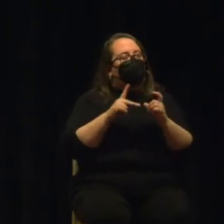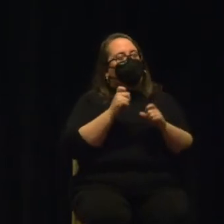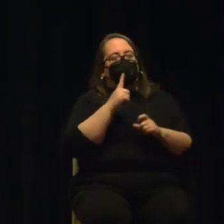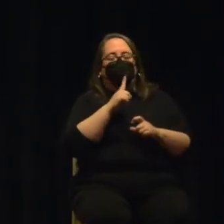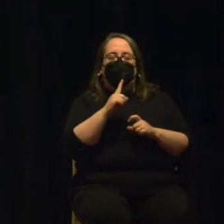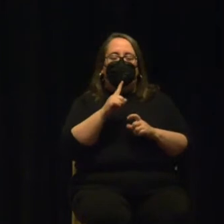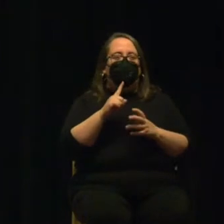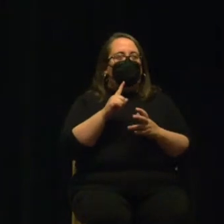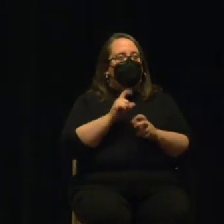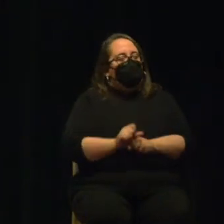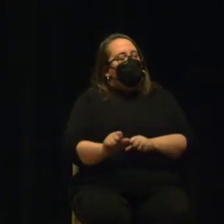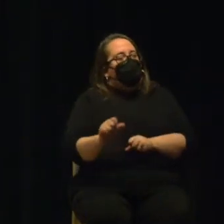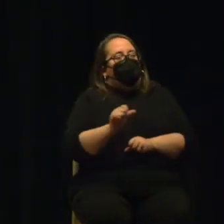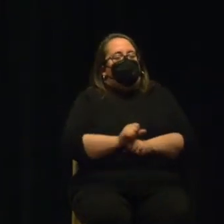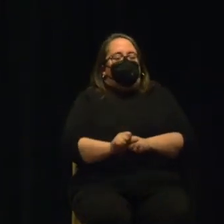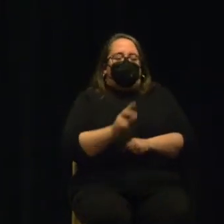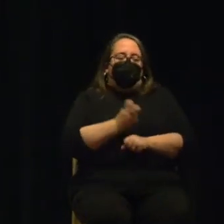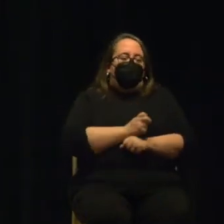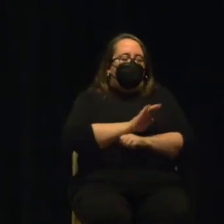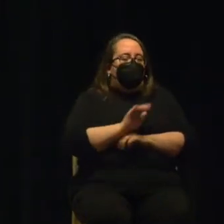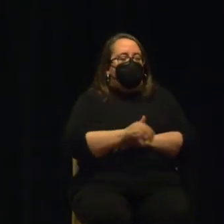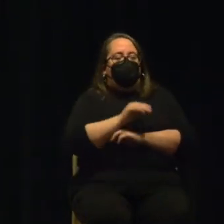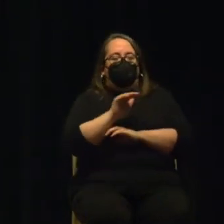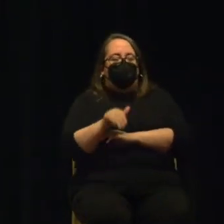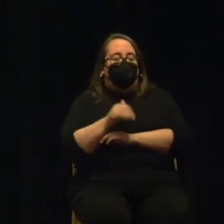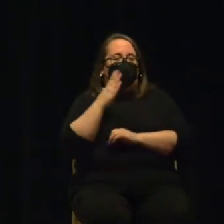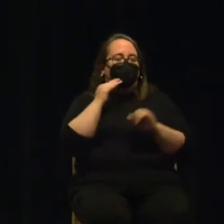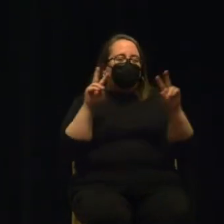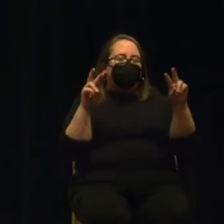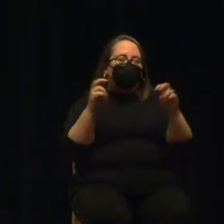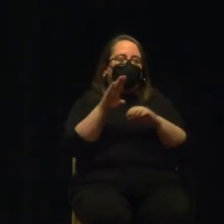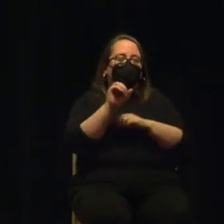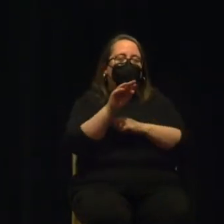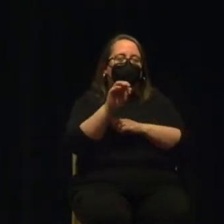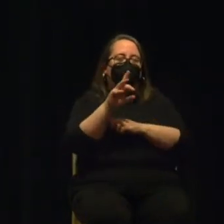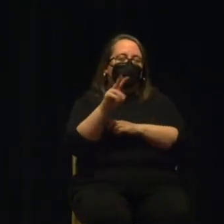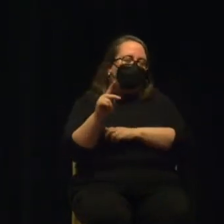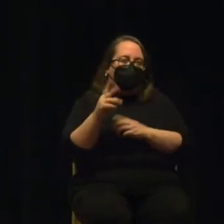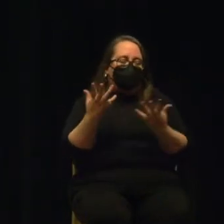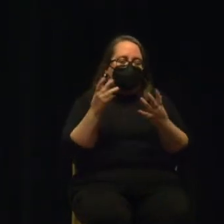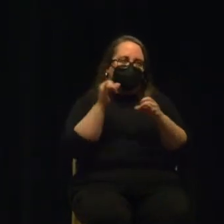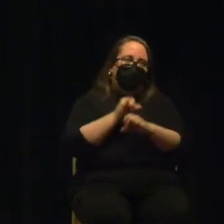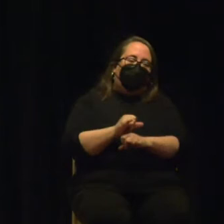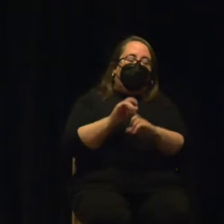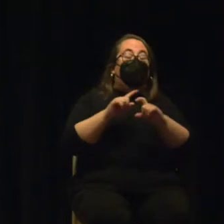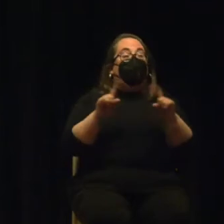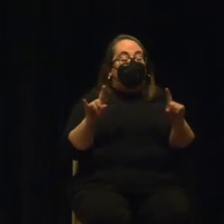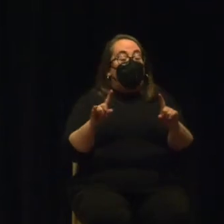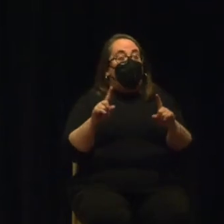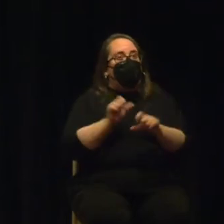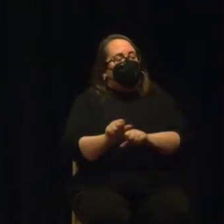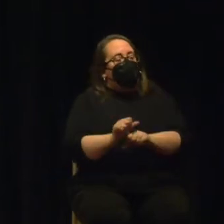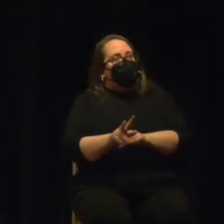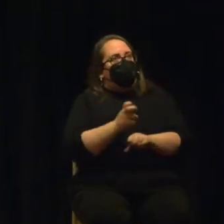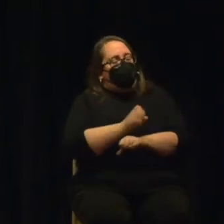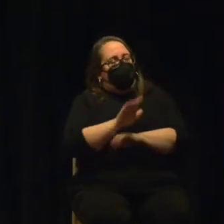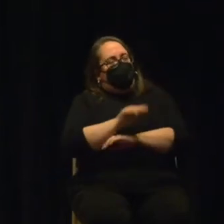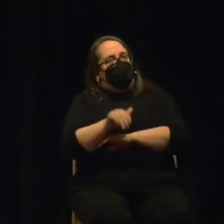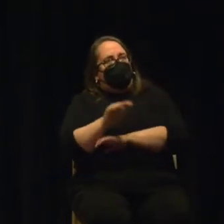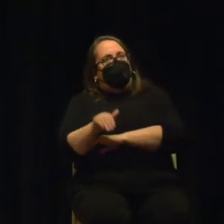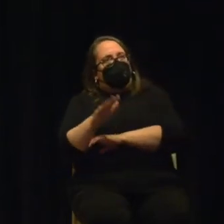up by their bootstraps or whatever kind of nonsense that we were all given during the Reagan era. I think about